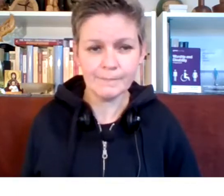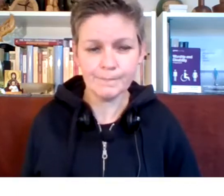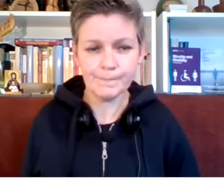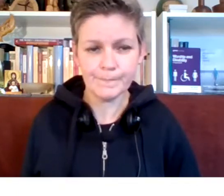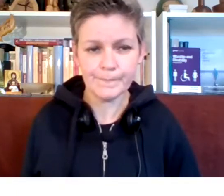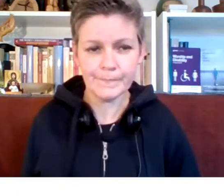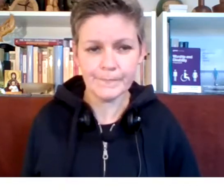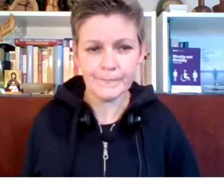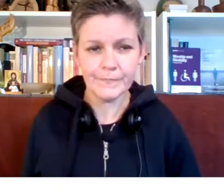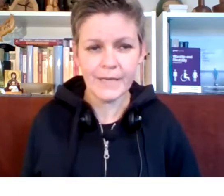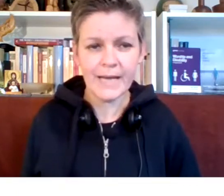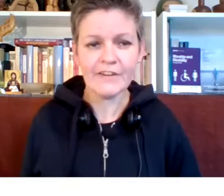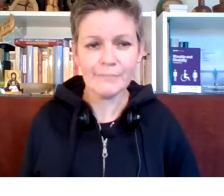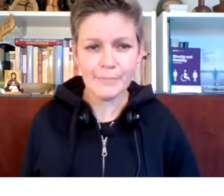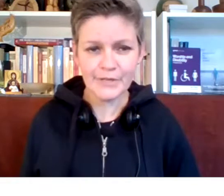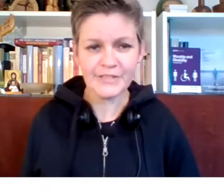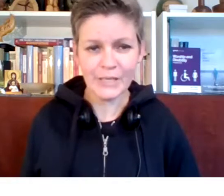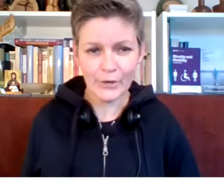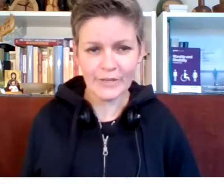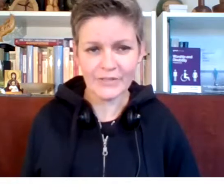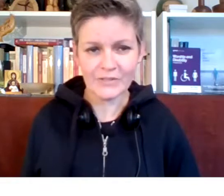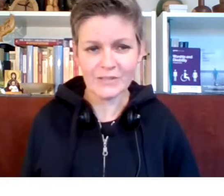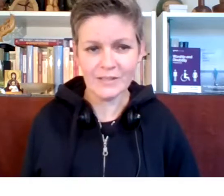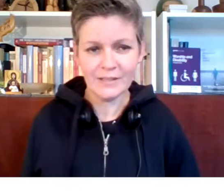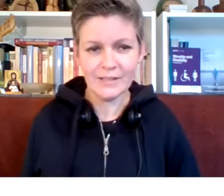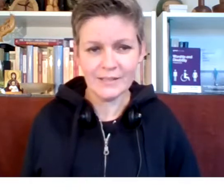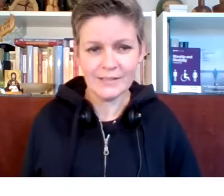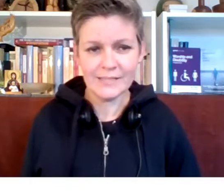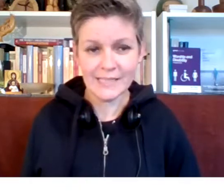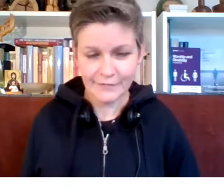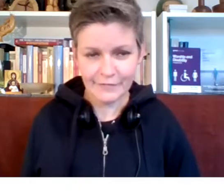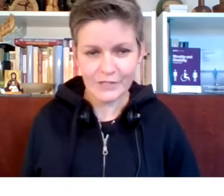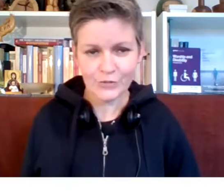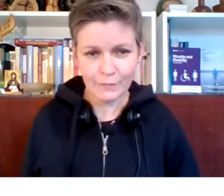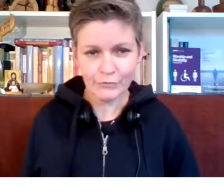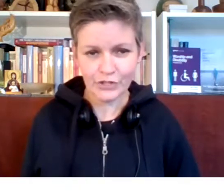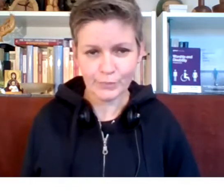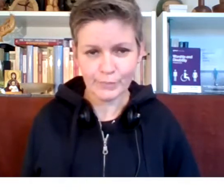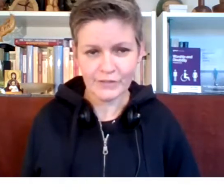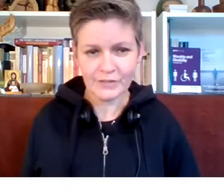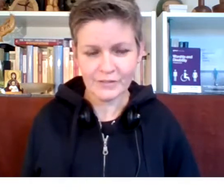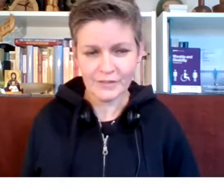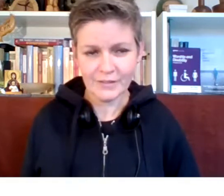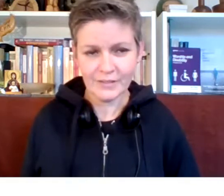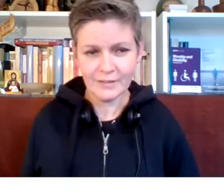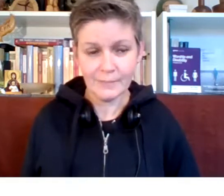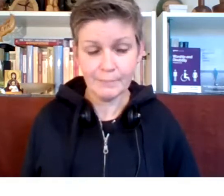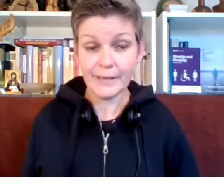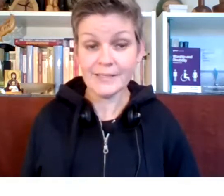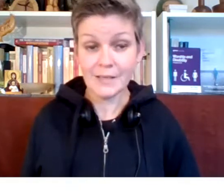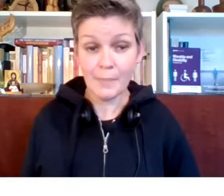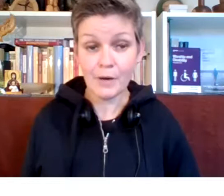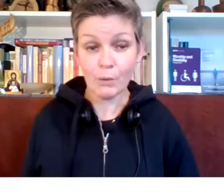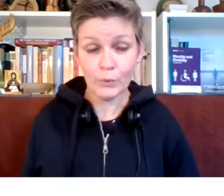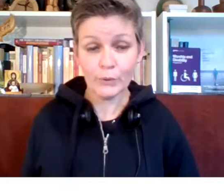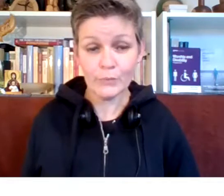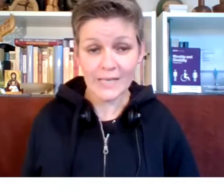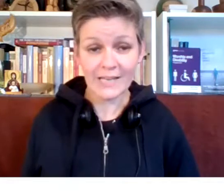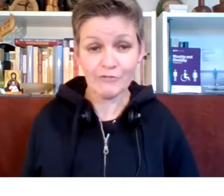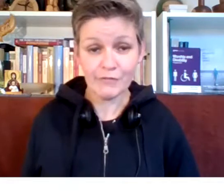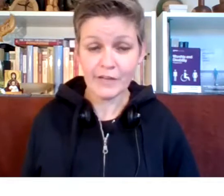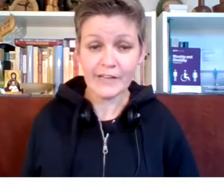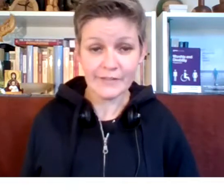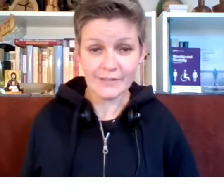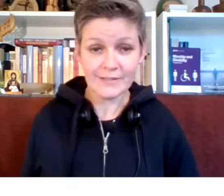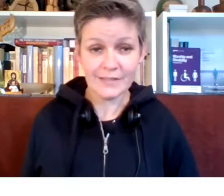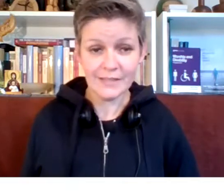early. Have mercy on us. Deliver us from judgment. Bind up our wounds